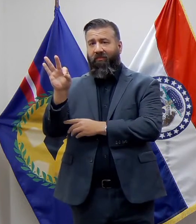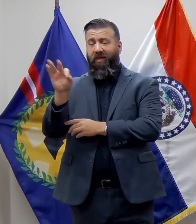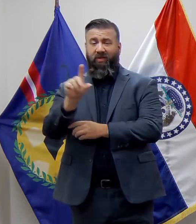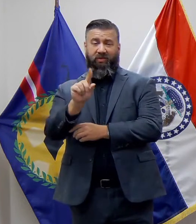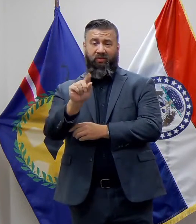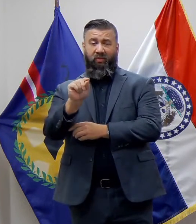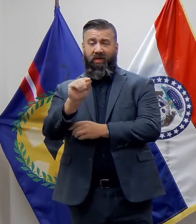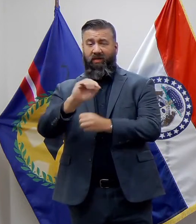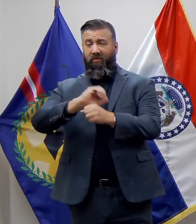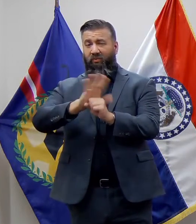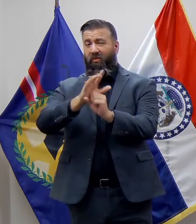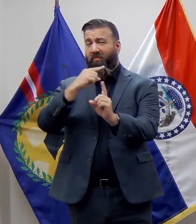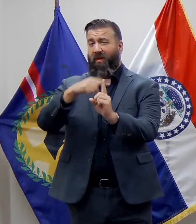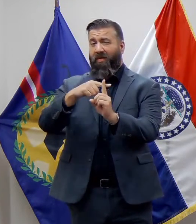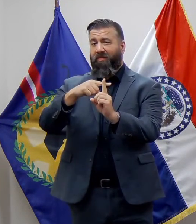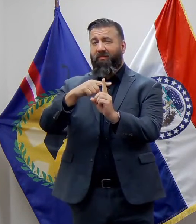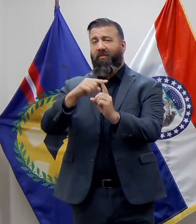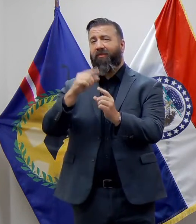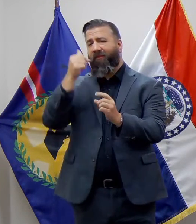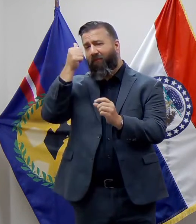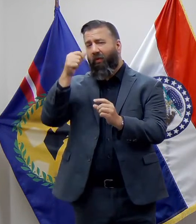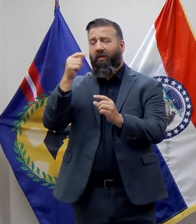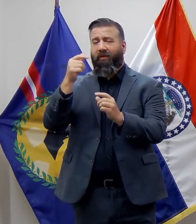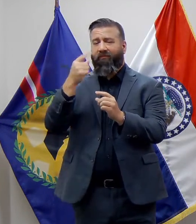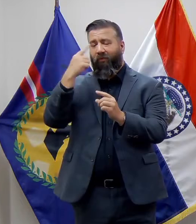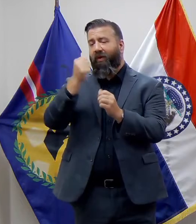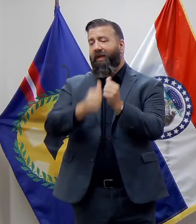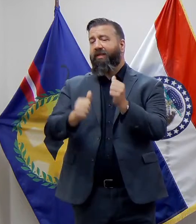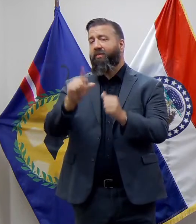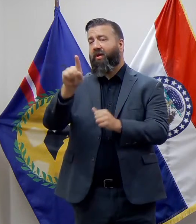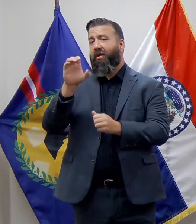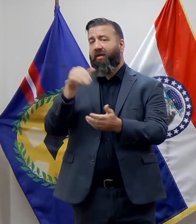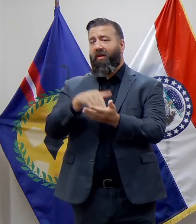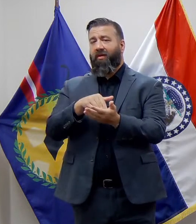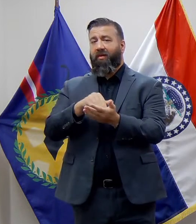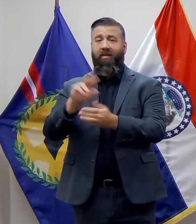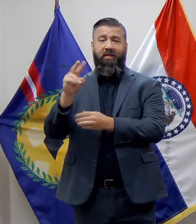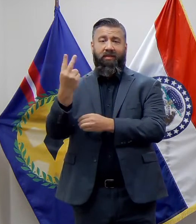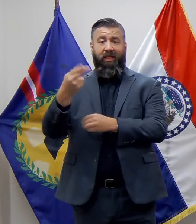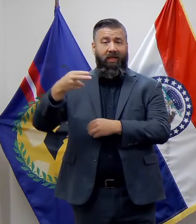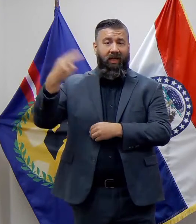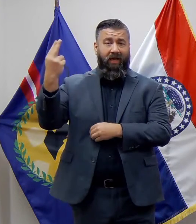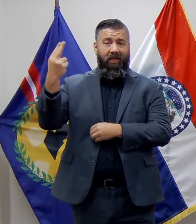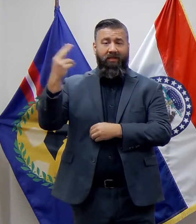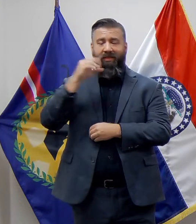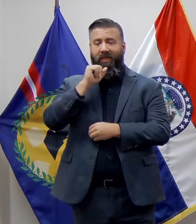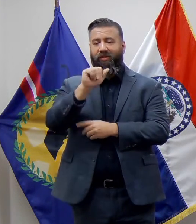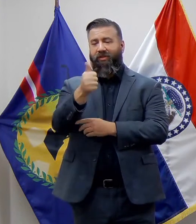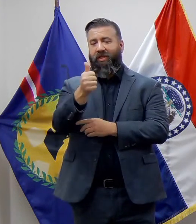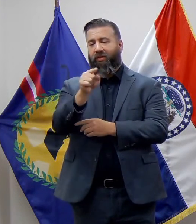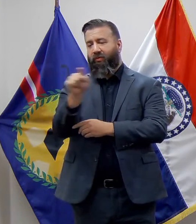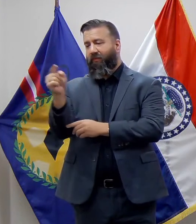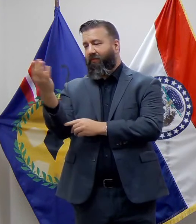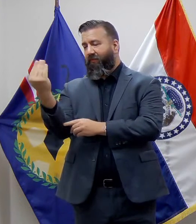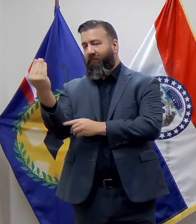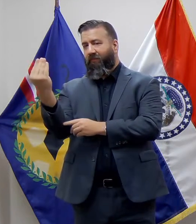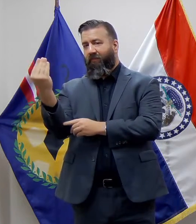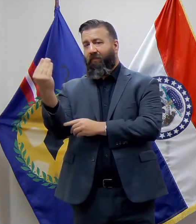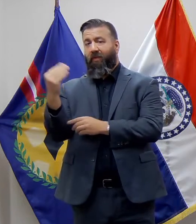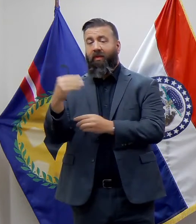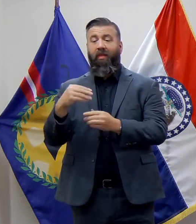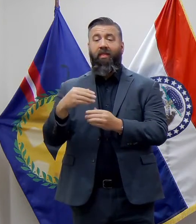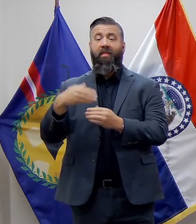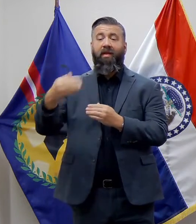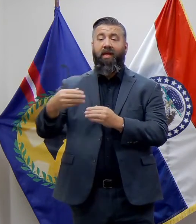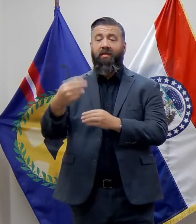100,000 per day. And the second highest rate of cases is among 10 to 14-year-olds. The next two highest age groups